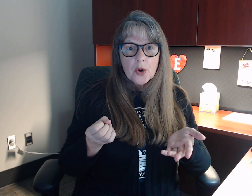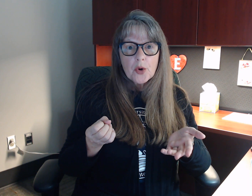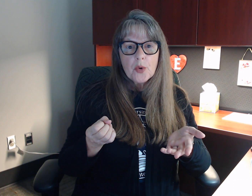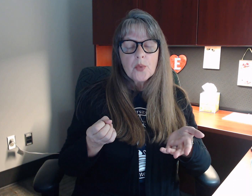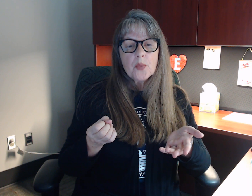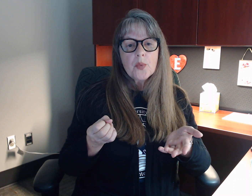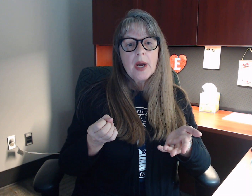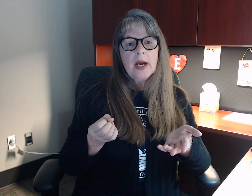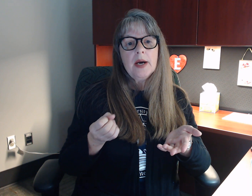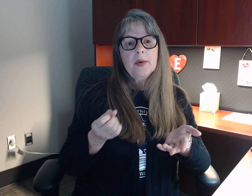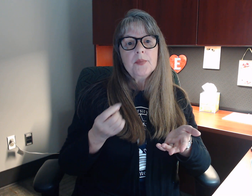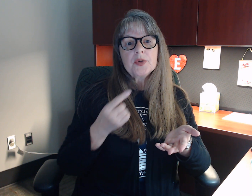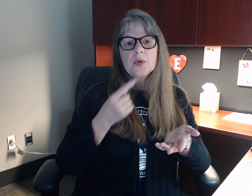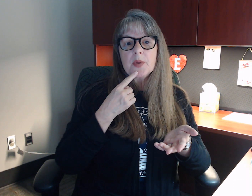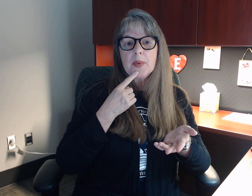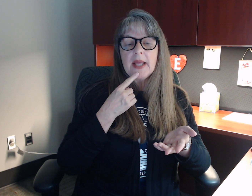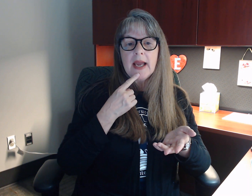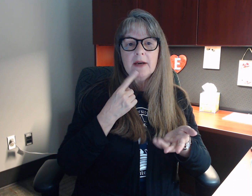So they would have to